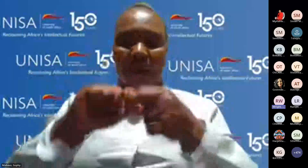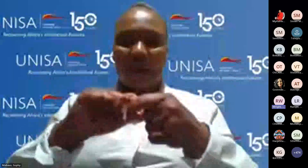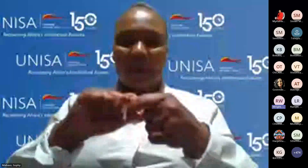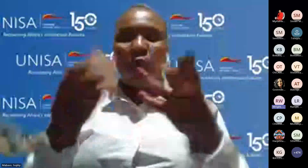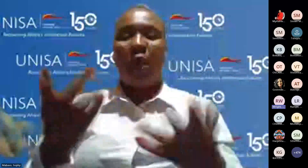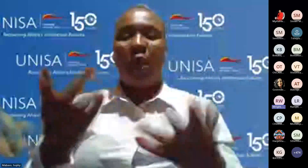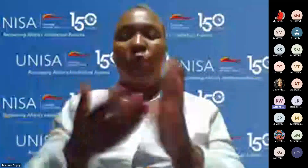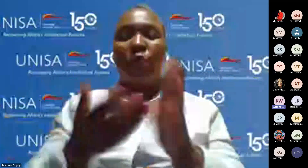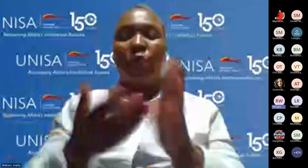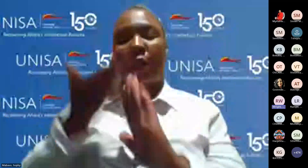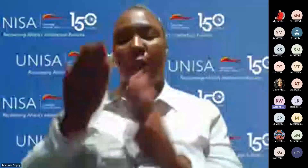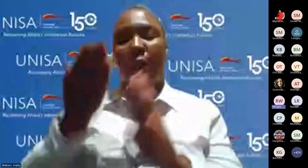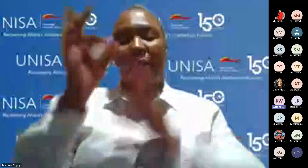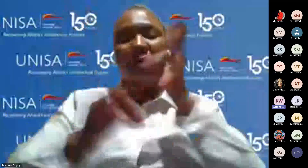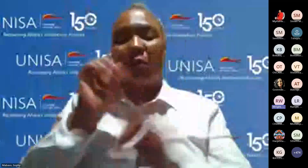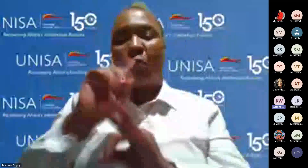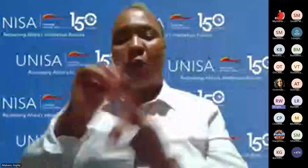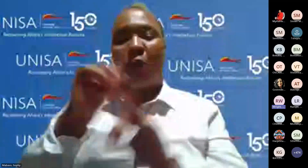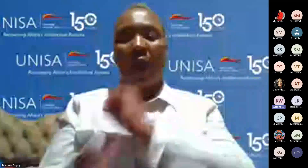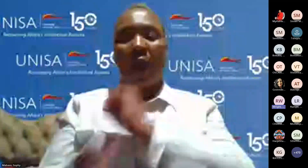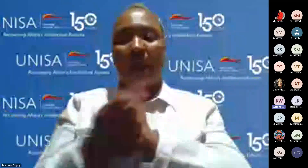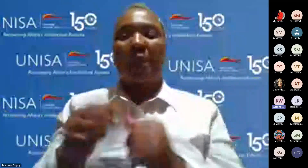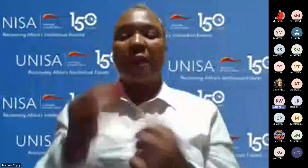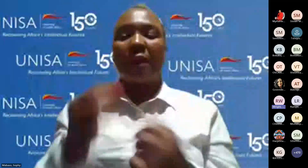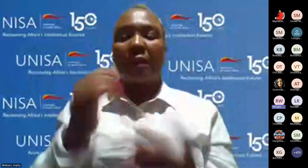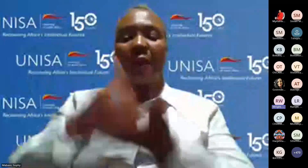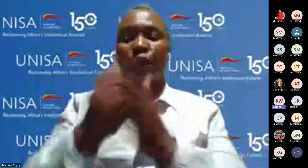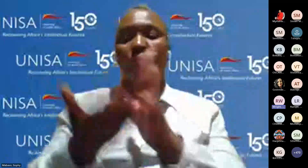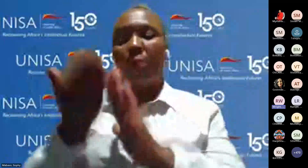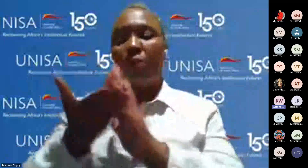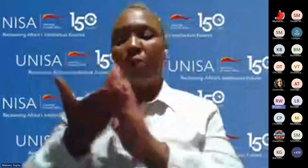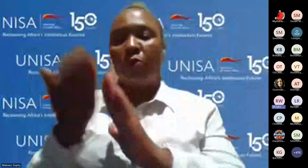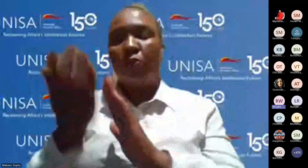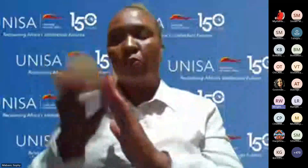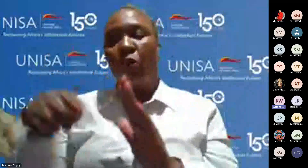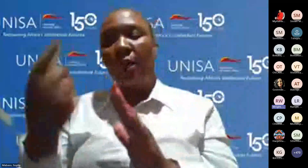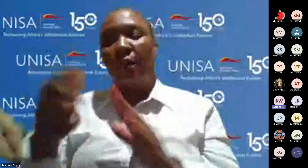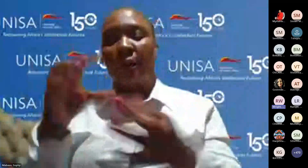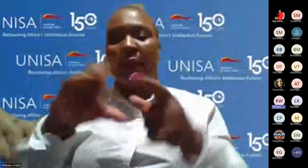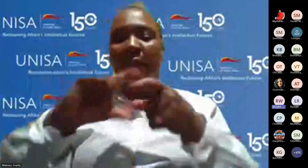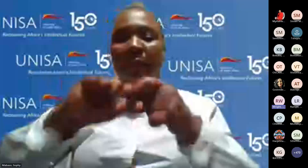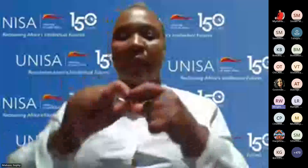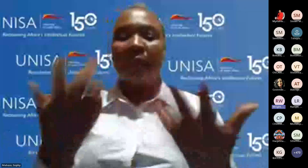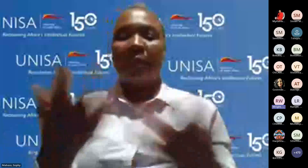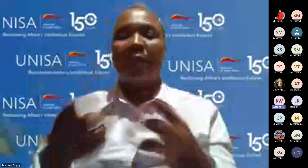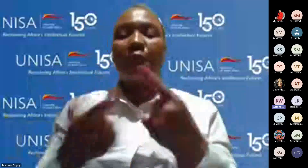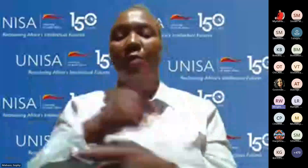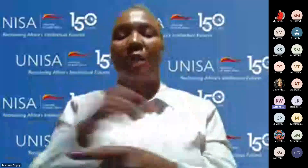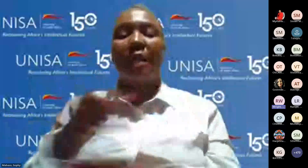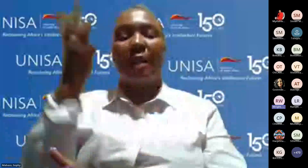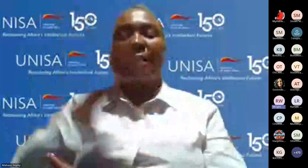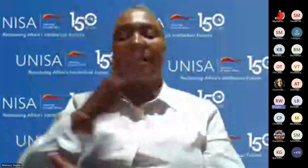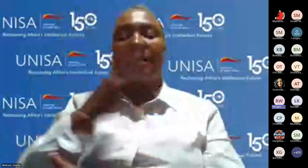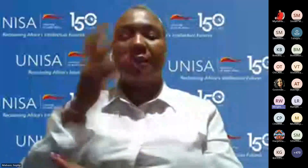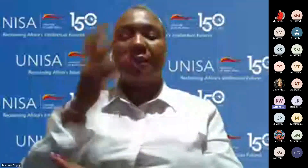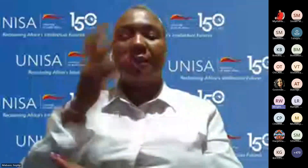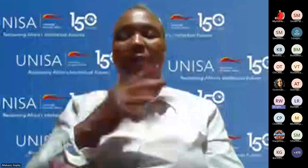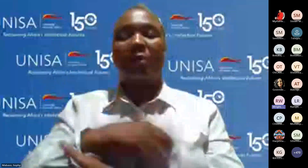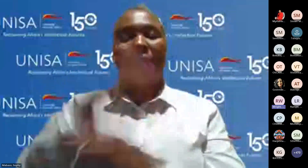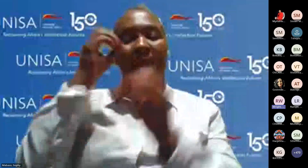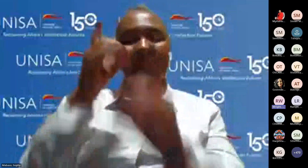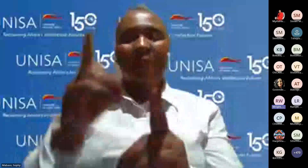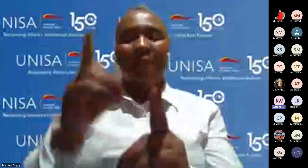you can explain what happened, and they can then let you upload on the contingency link. And from there, the lecturer can decide whether it would